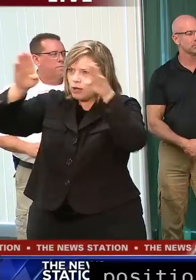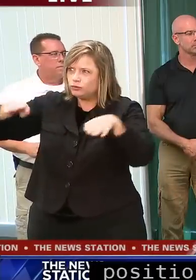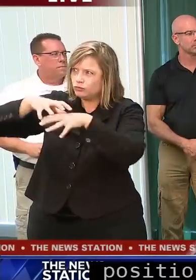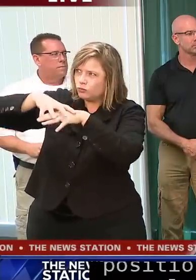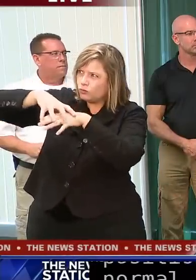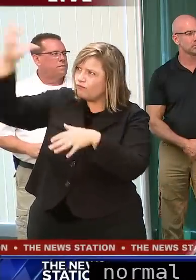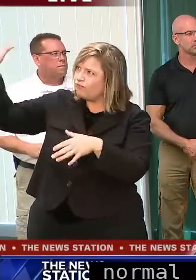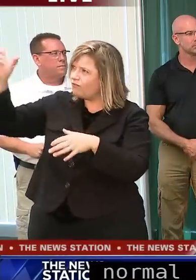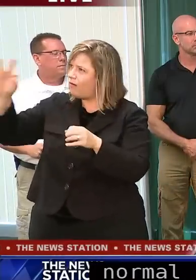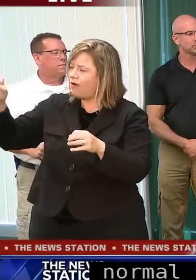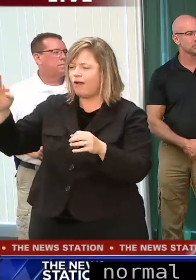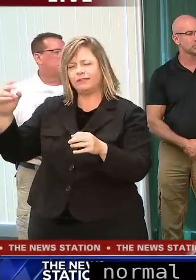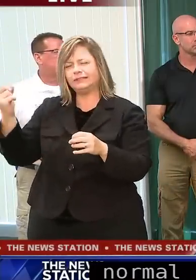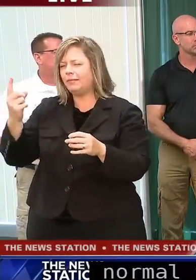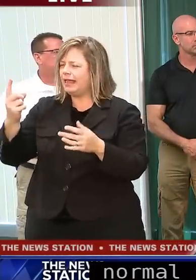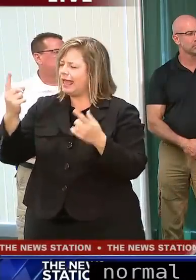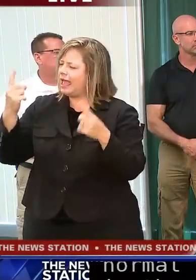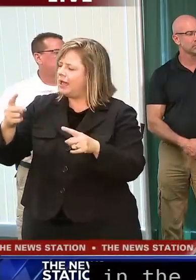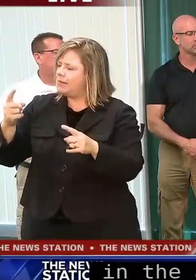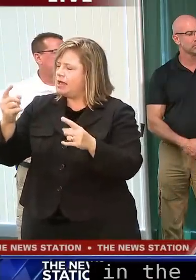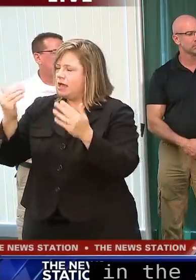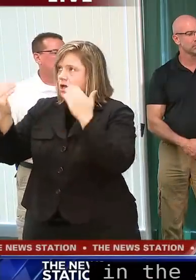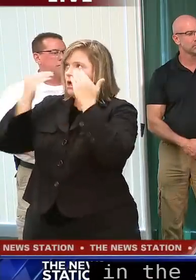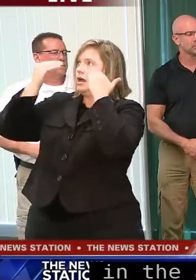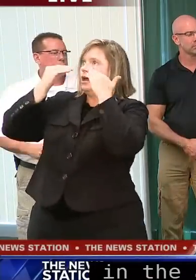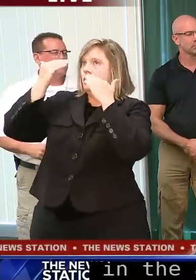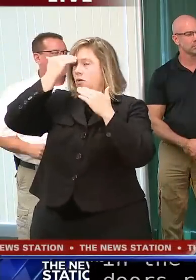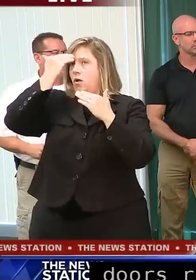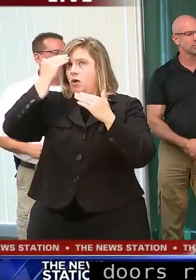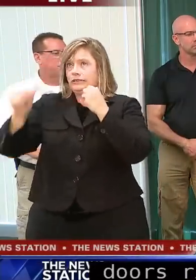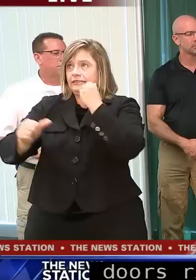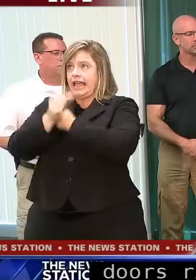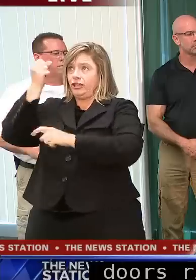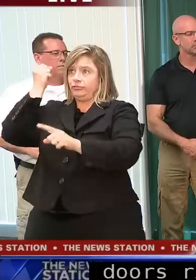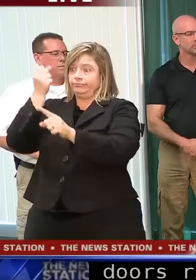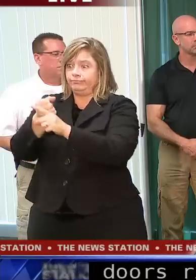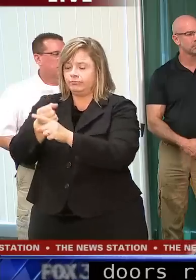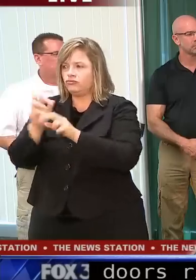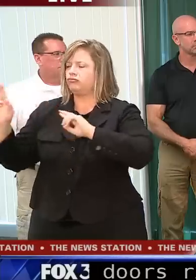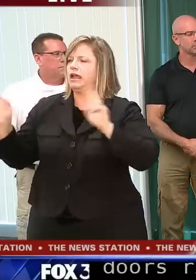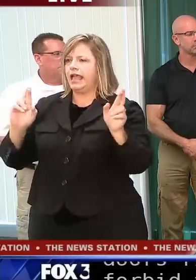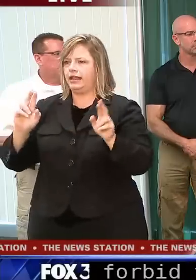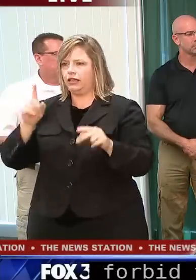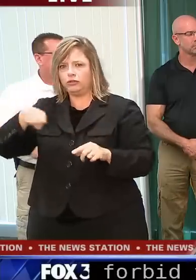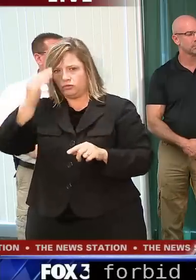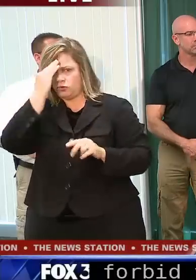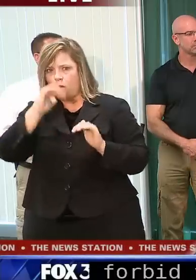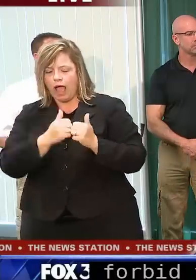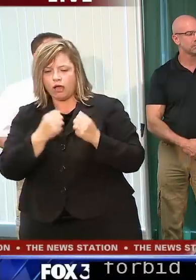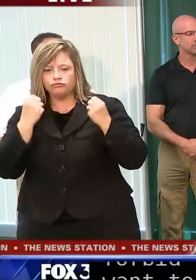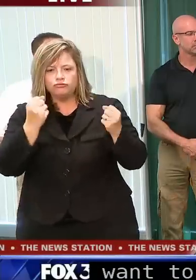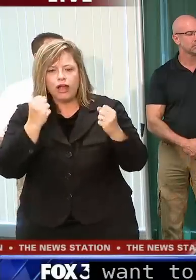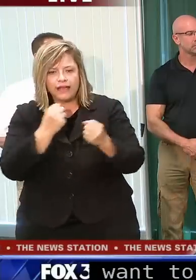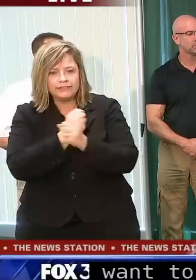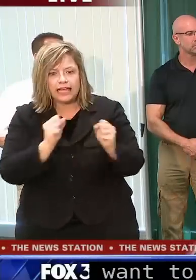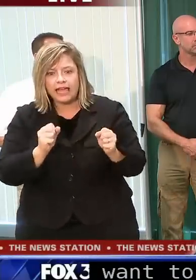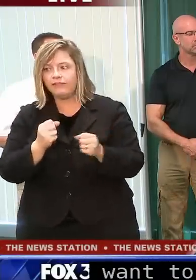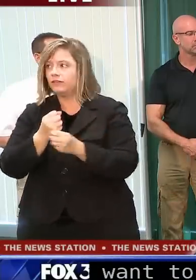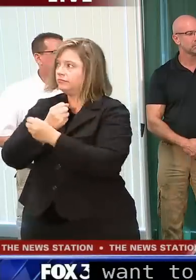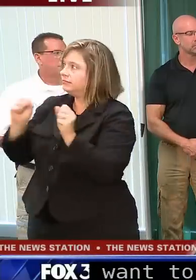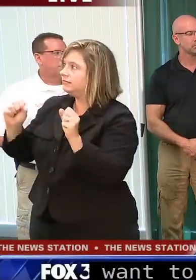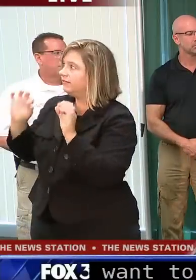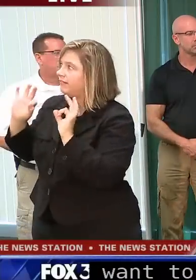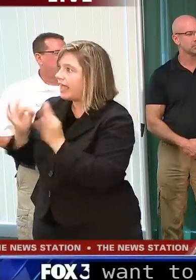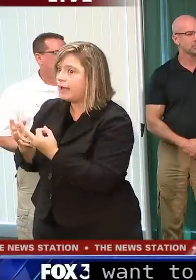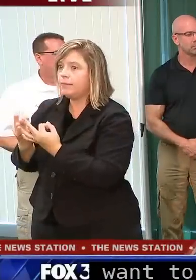to make sure that you are aware enough of your situations to go to aid or find some relief, not only for you and your